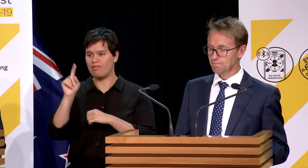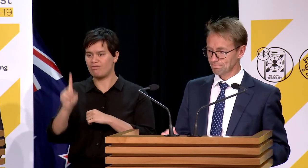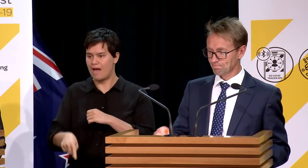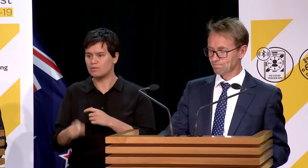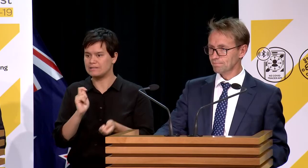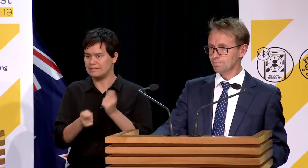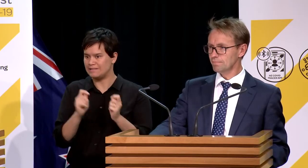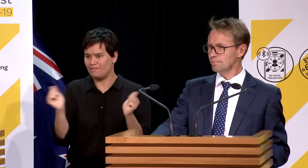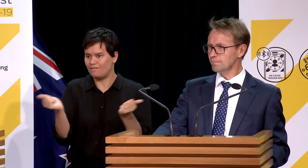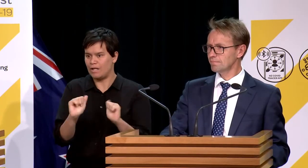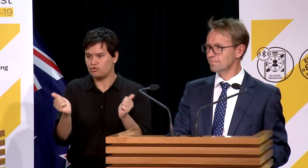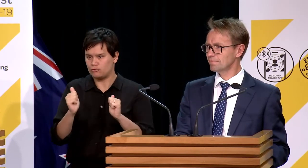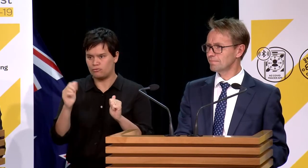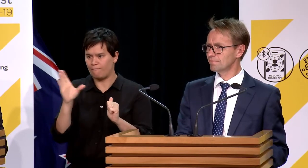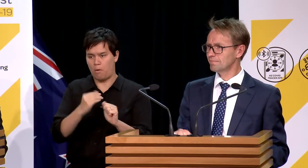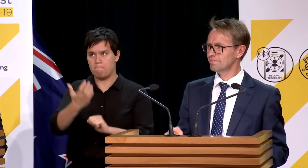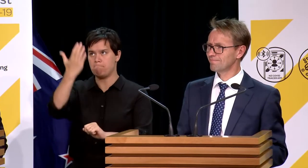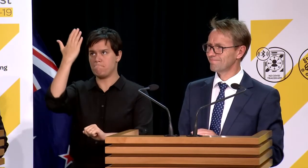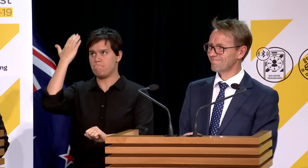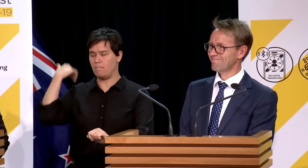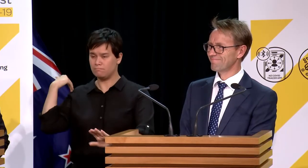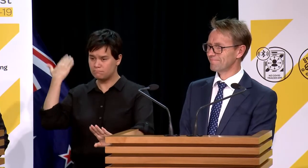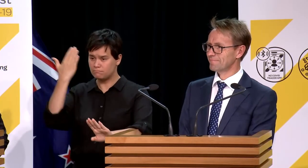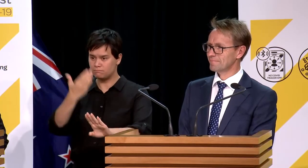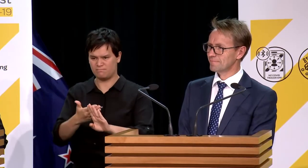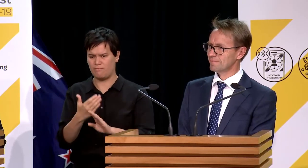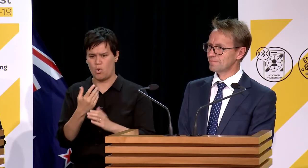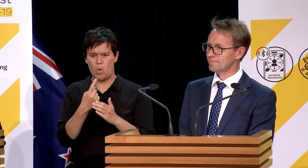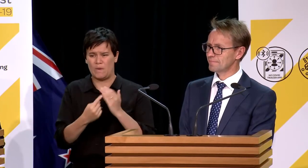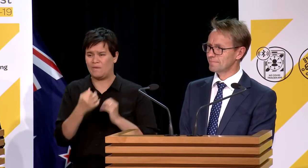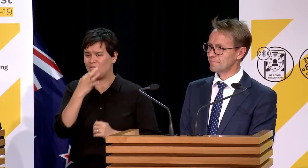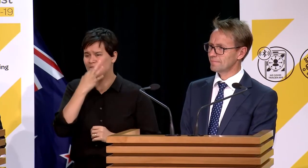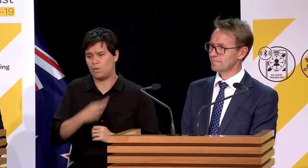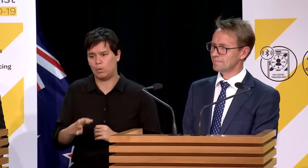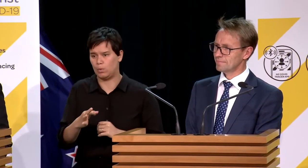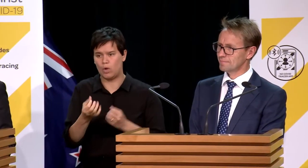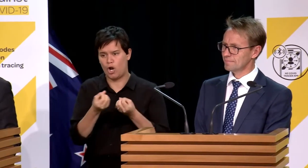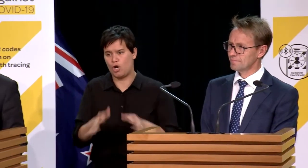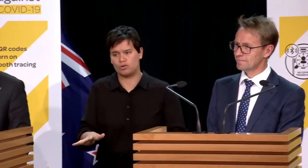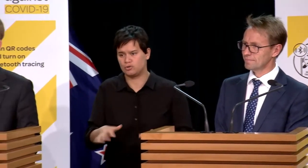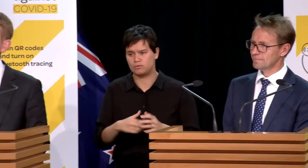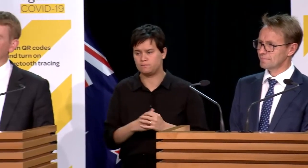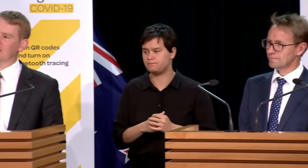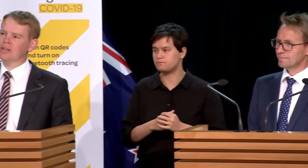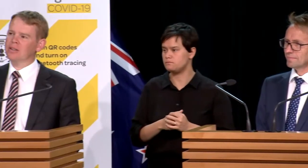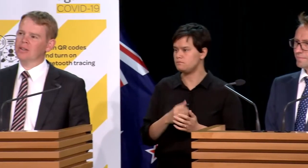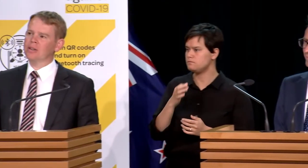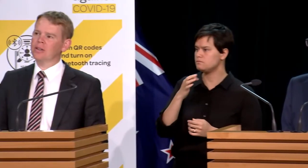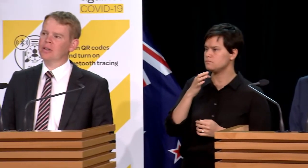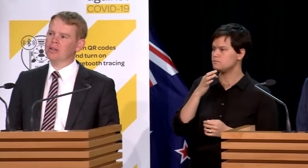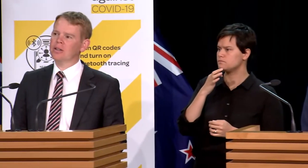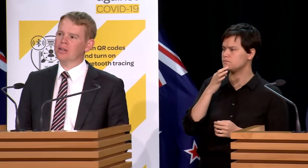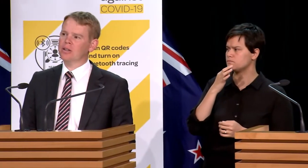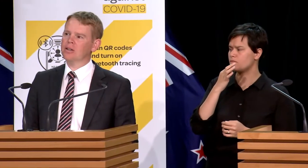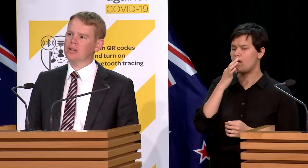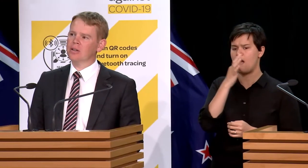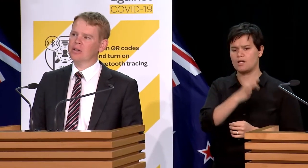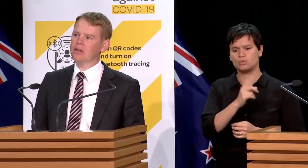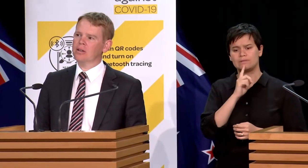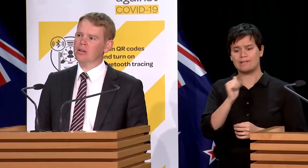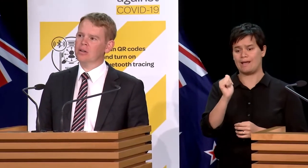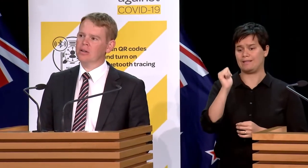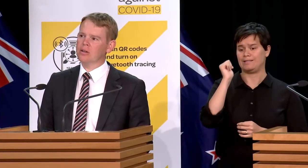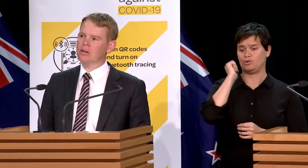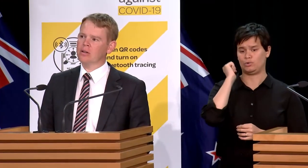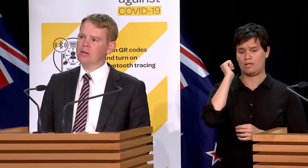commenced there. Lucky last, Audrey. Yeah, okay. You said yesterday that you thought New Zealand's and Australia's Pfizer would come from